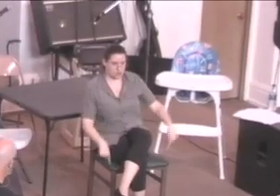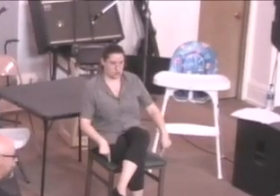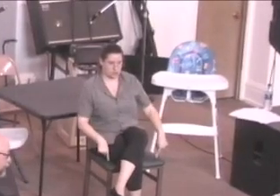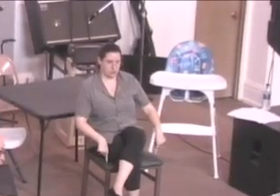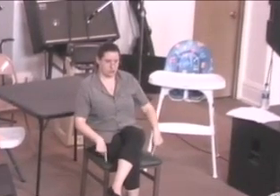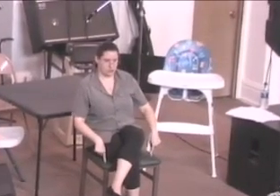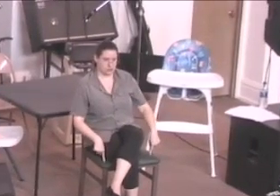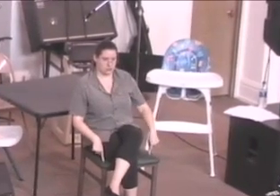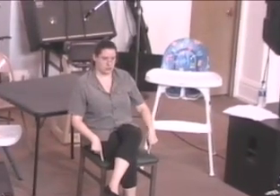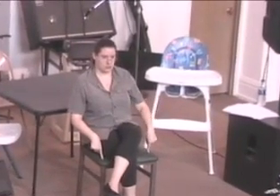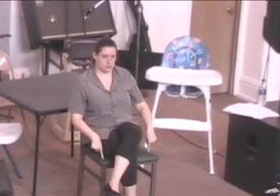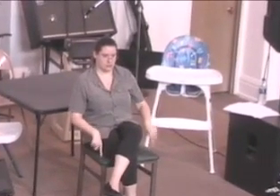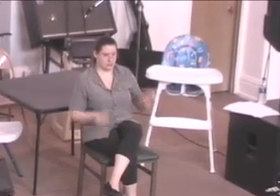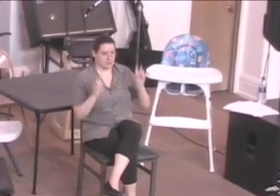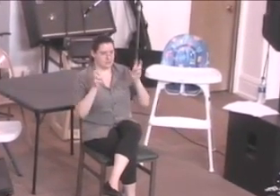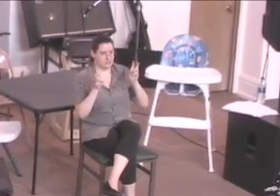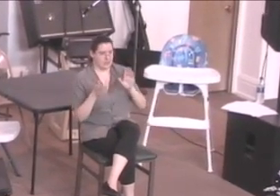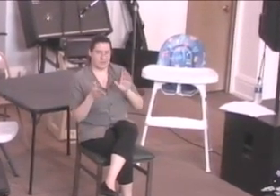The dead chair.